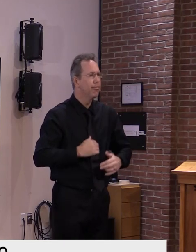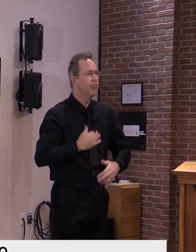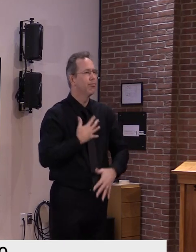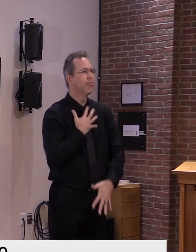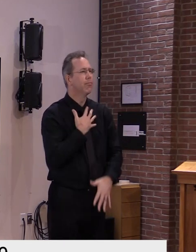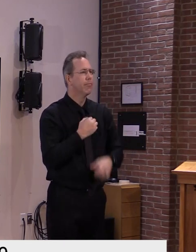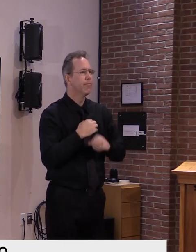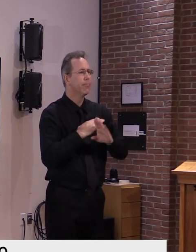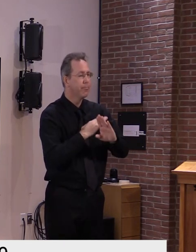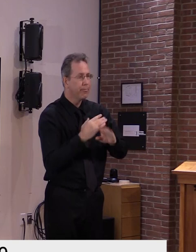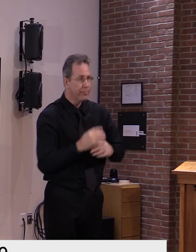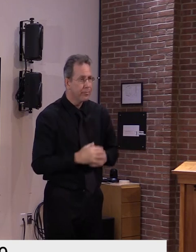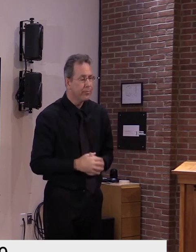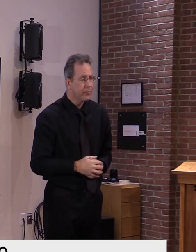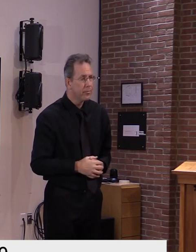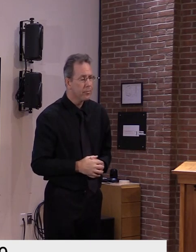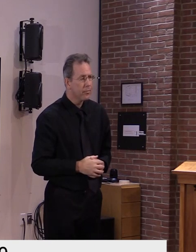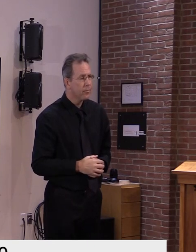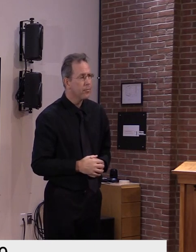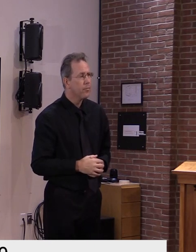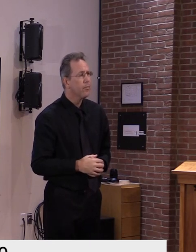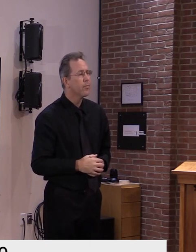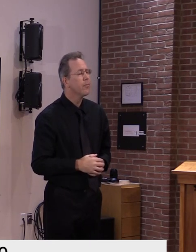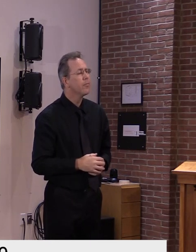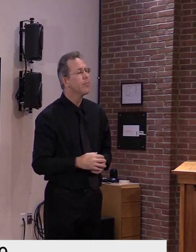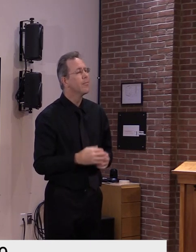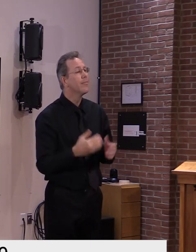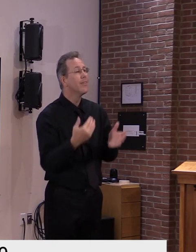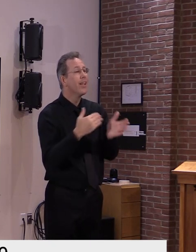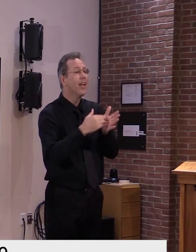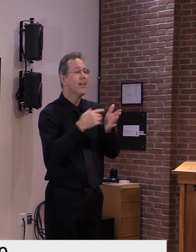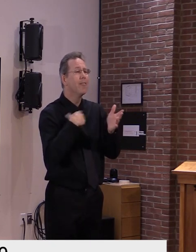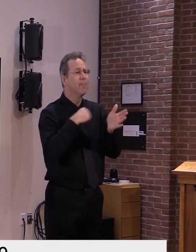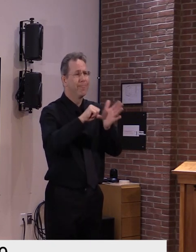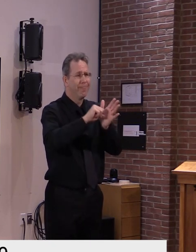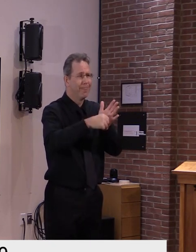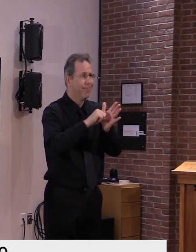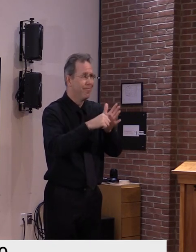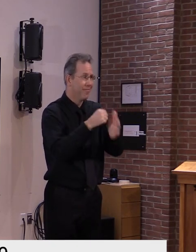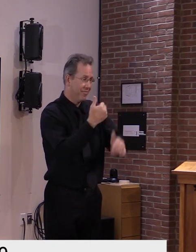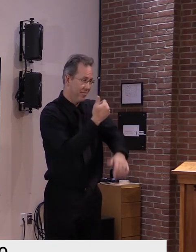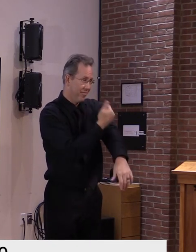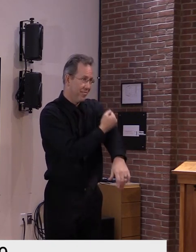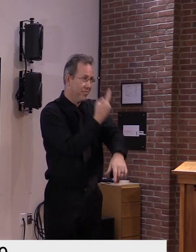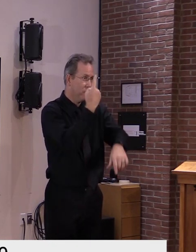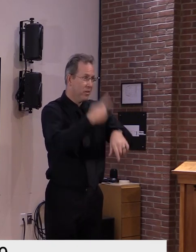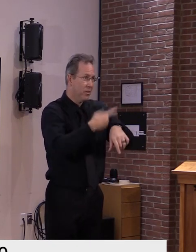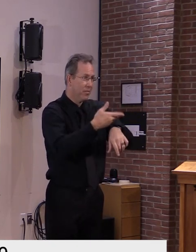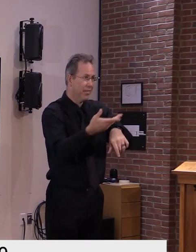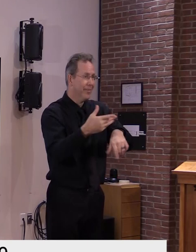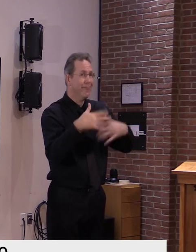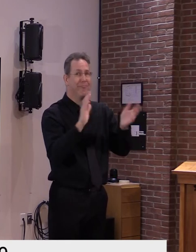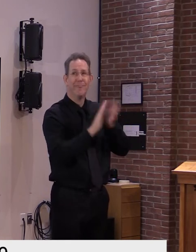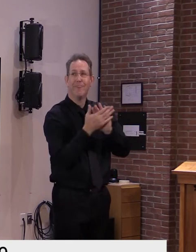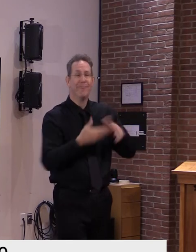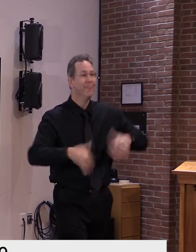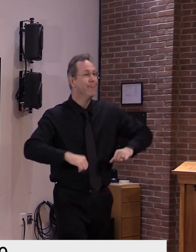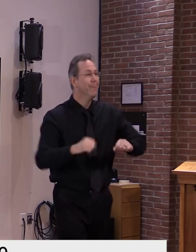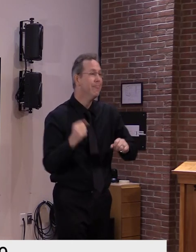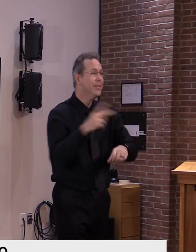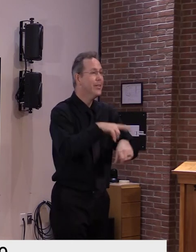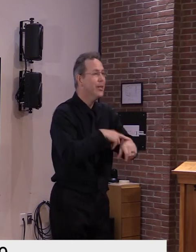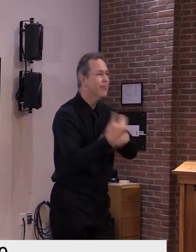to wear your masks and do everything else is going to continue during the time we're vaccinating